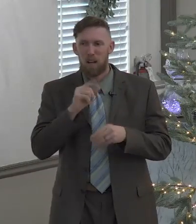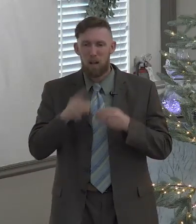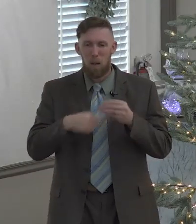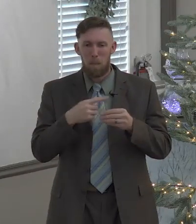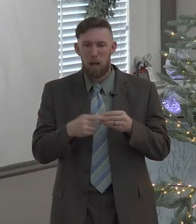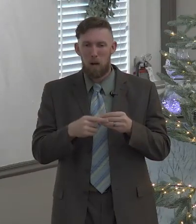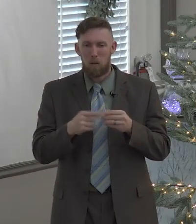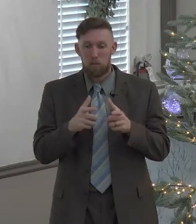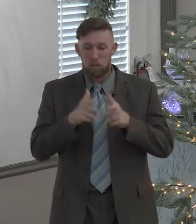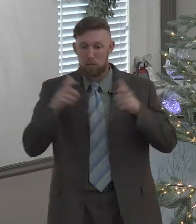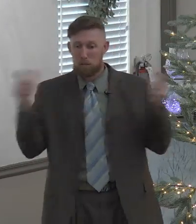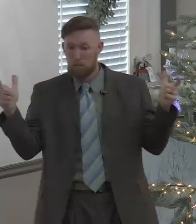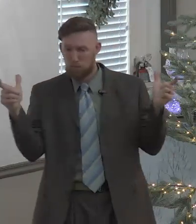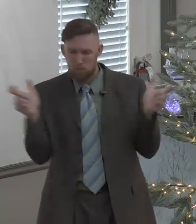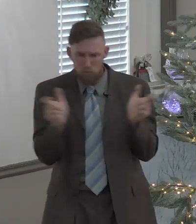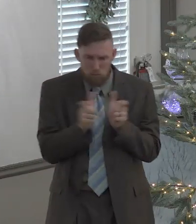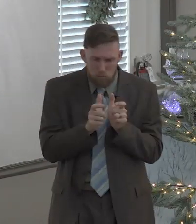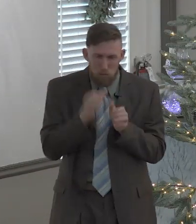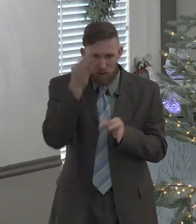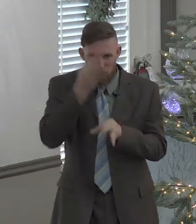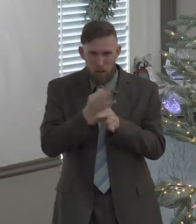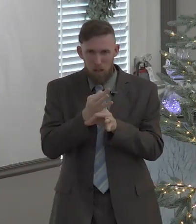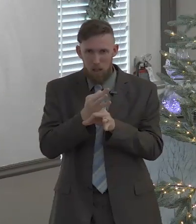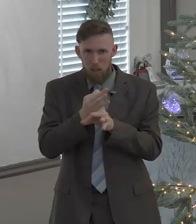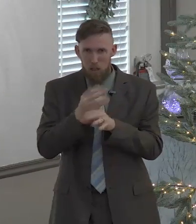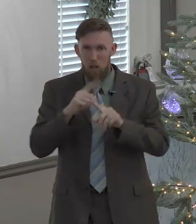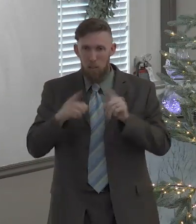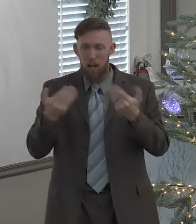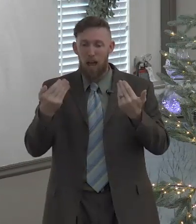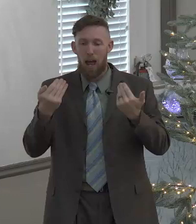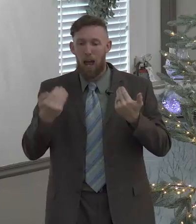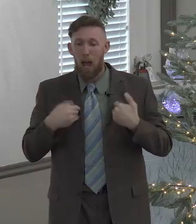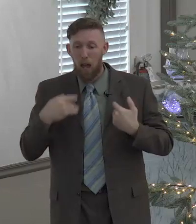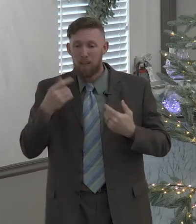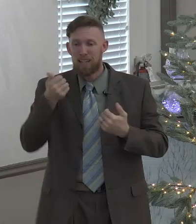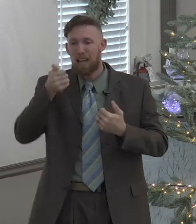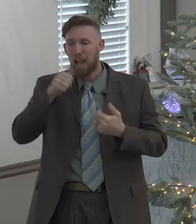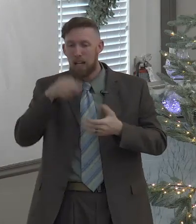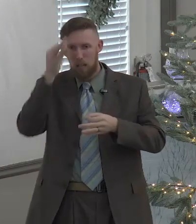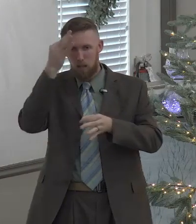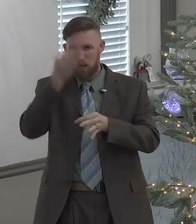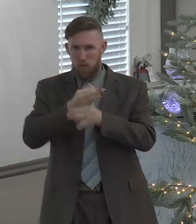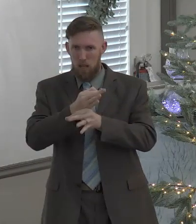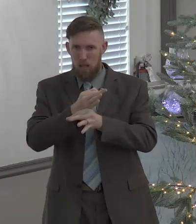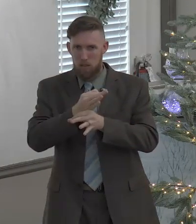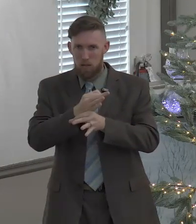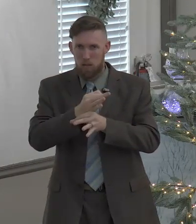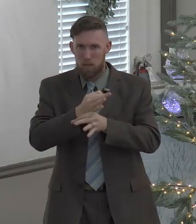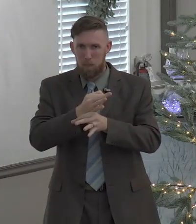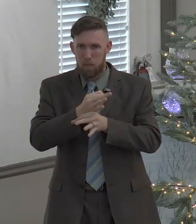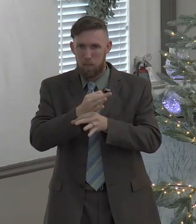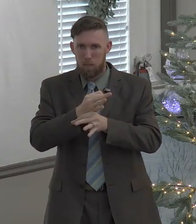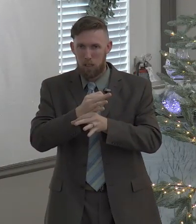But understand, it's not about the size of faith. It's about faith.